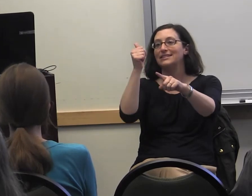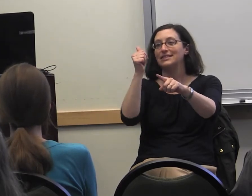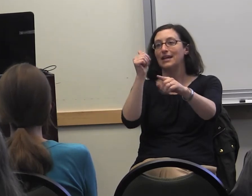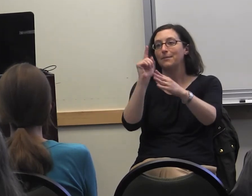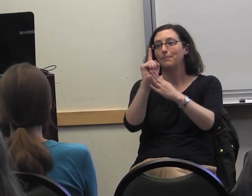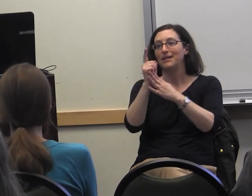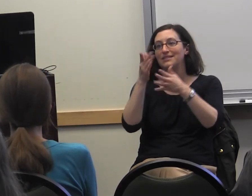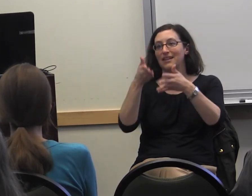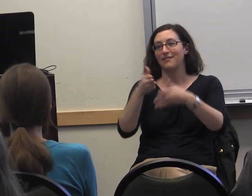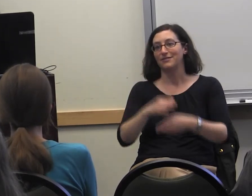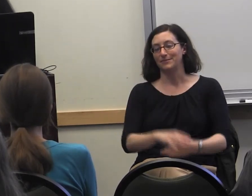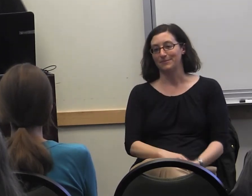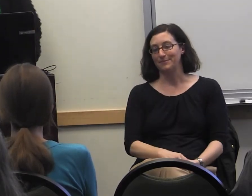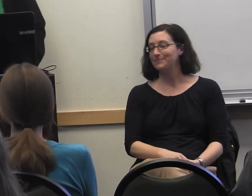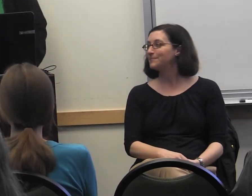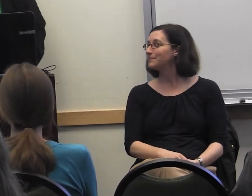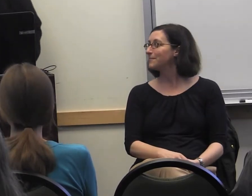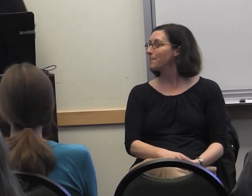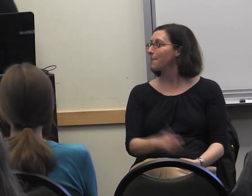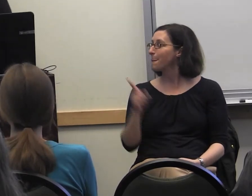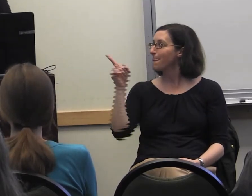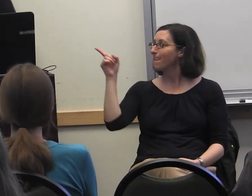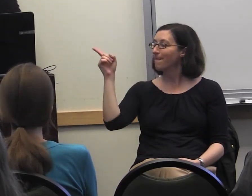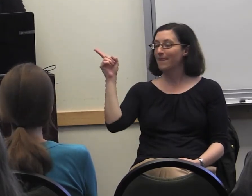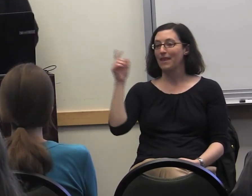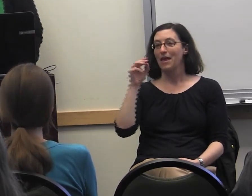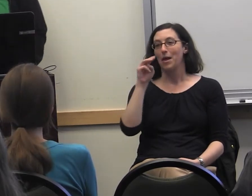Sherry. In regard to